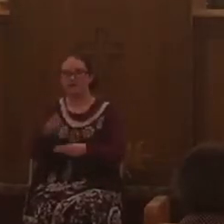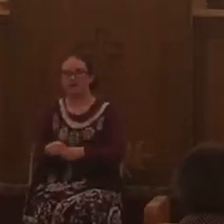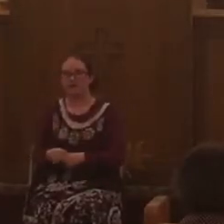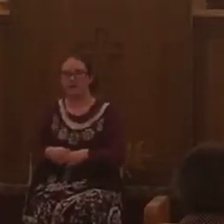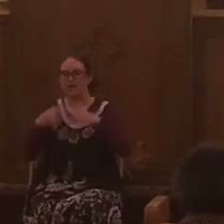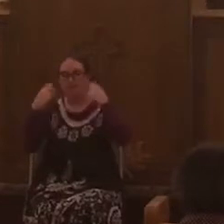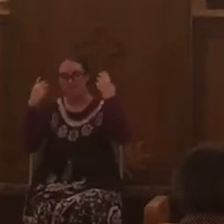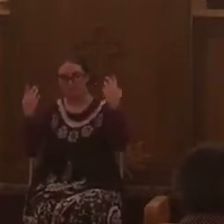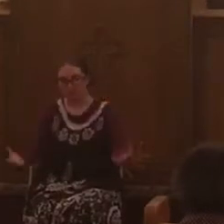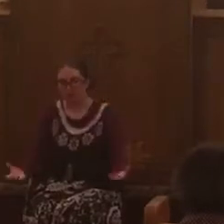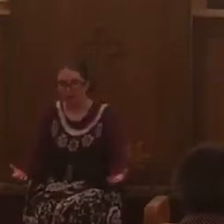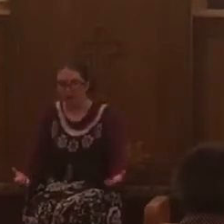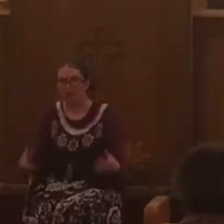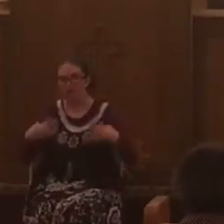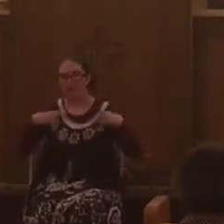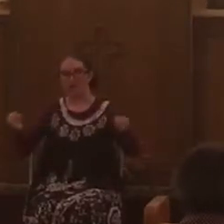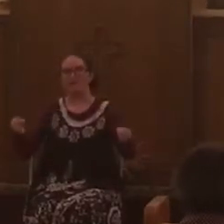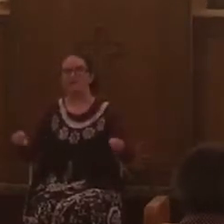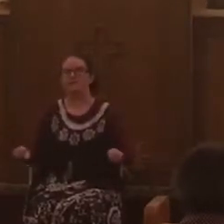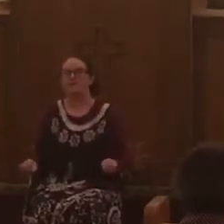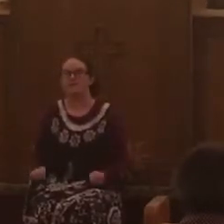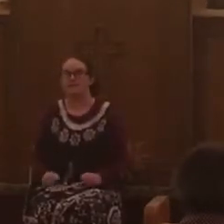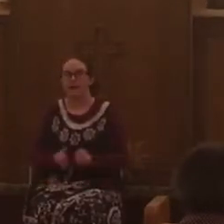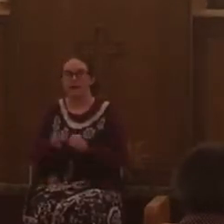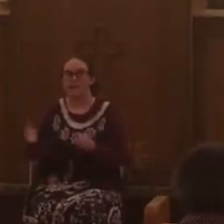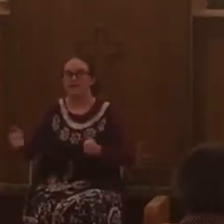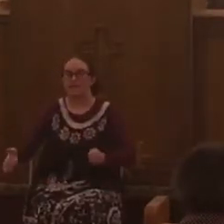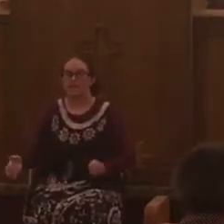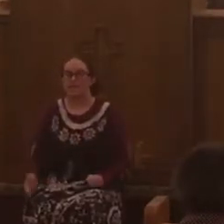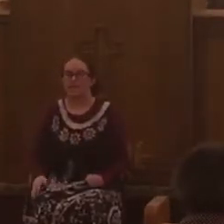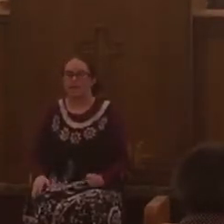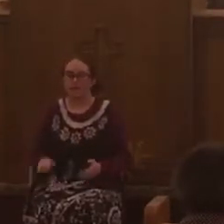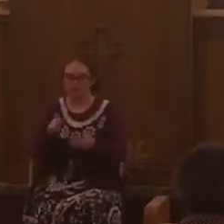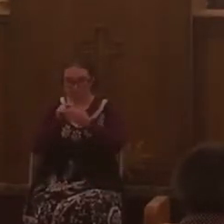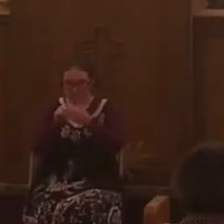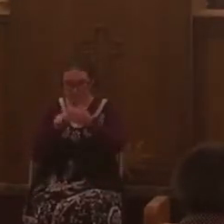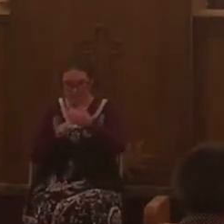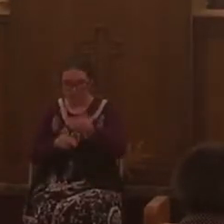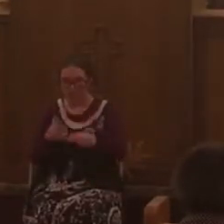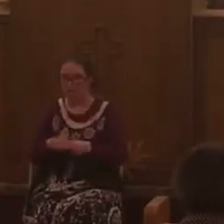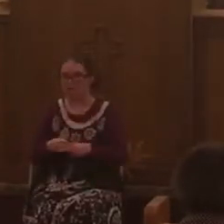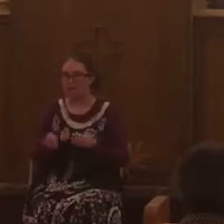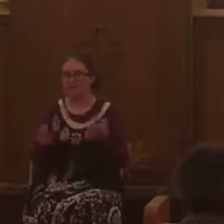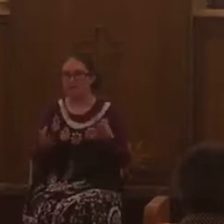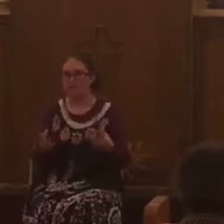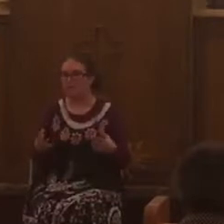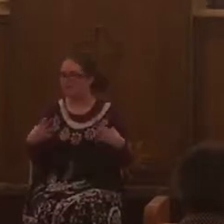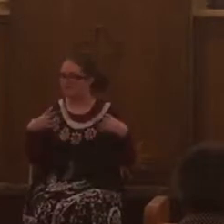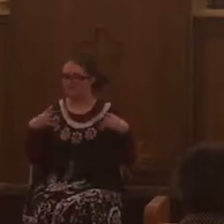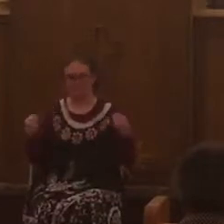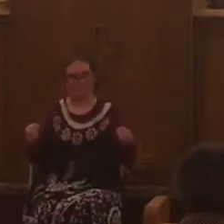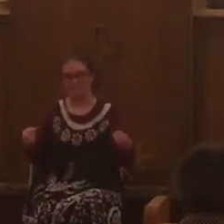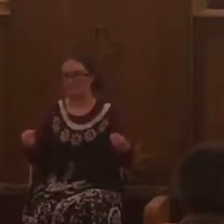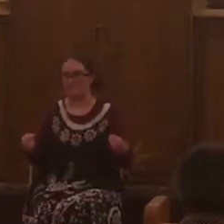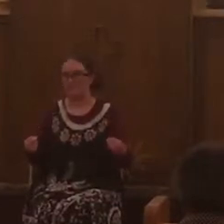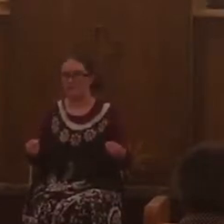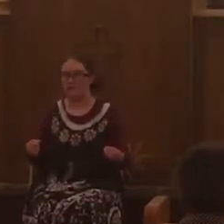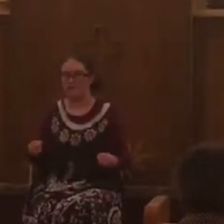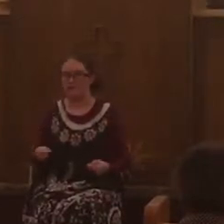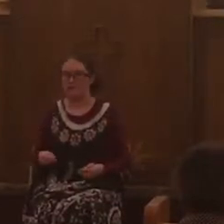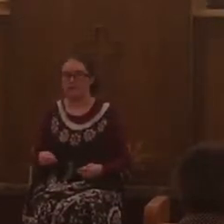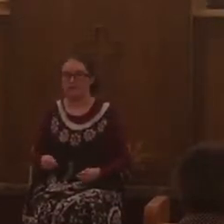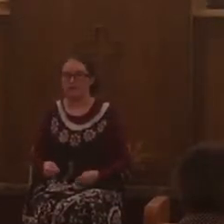she had started coming to our church. And so I said, So what about this guy? She said, oh, he prays in Jesus' name. He lays